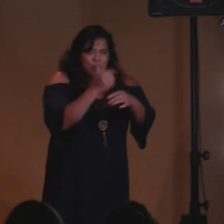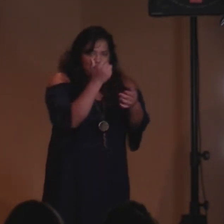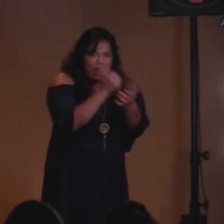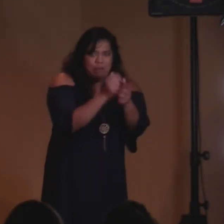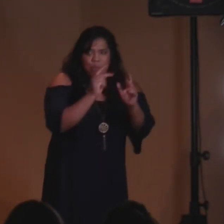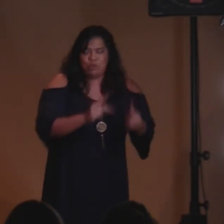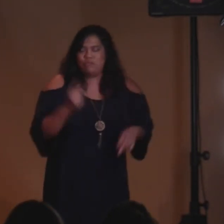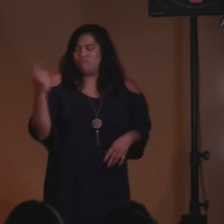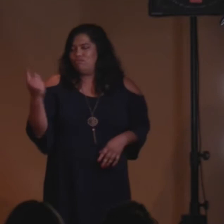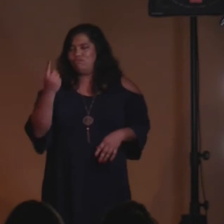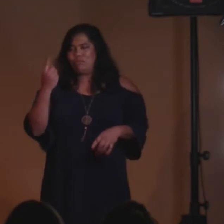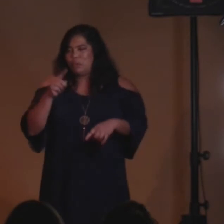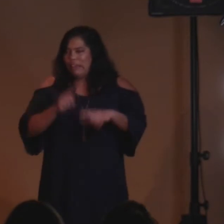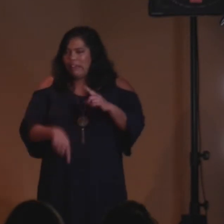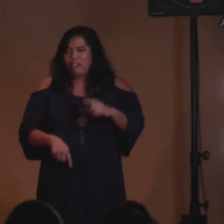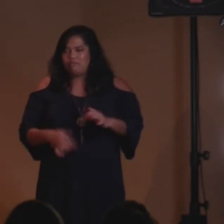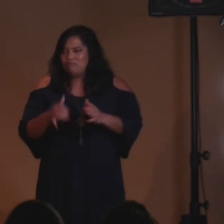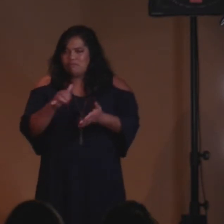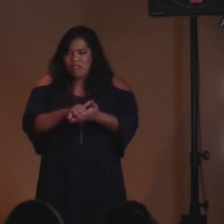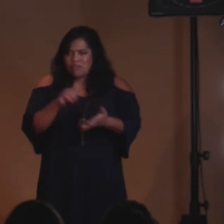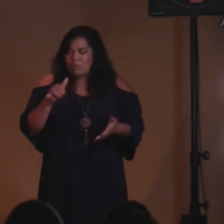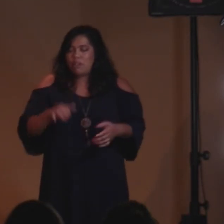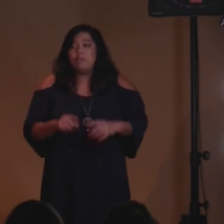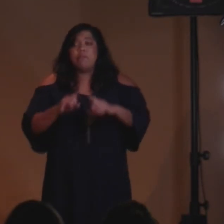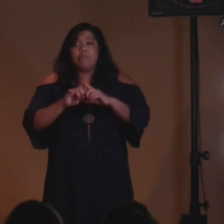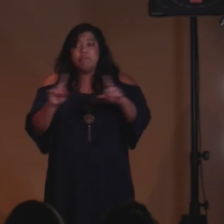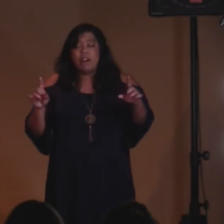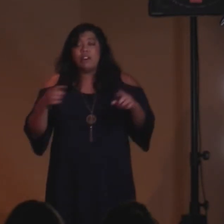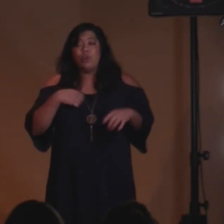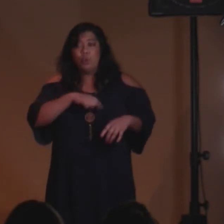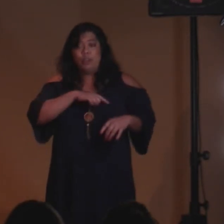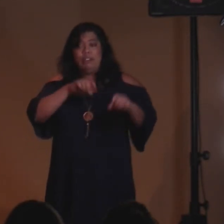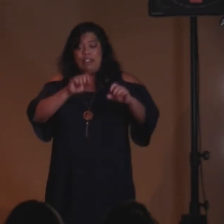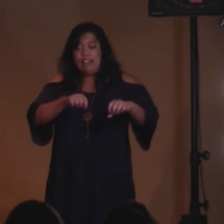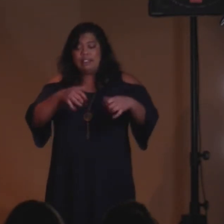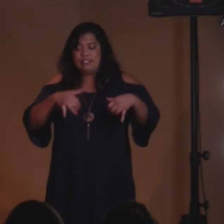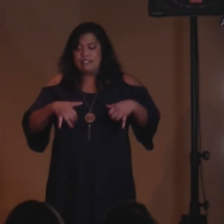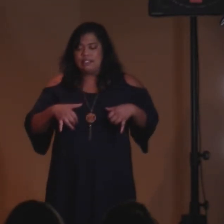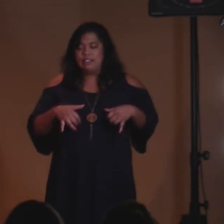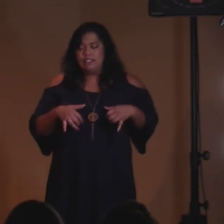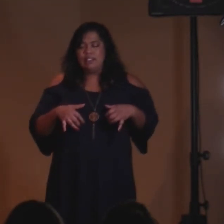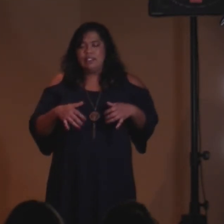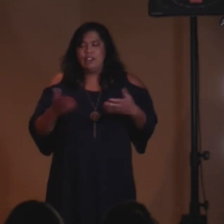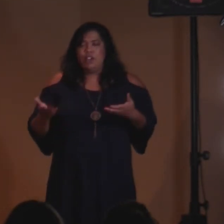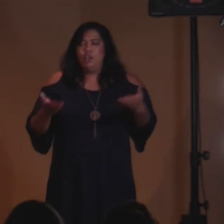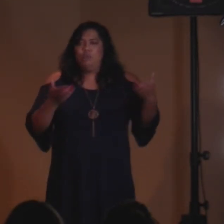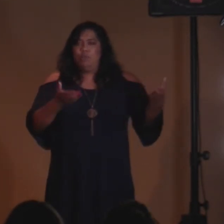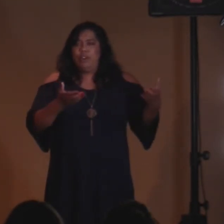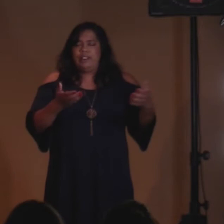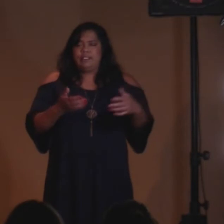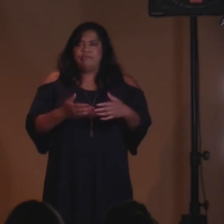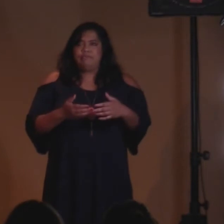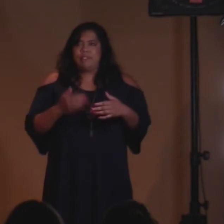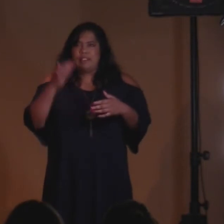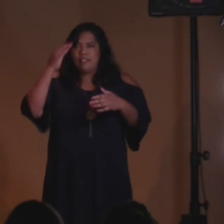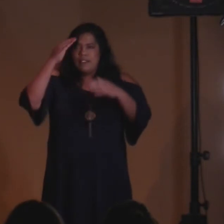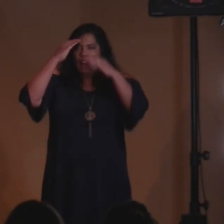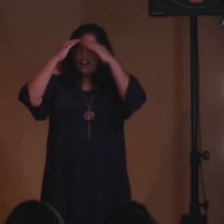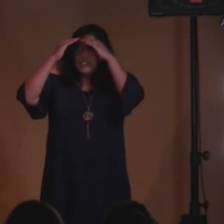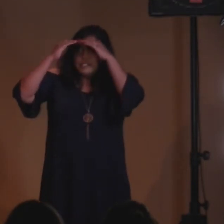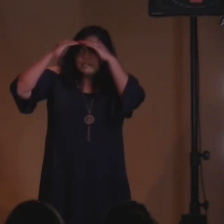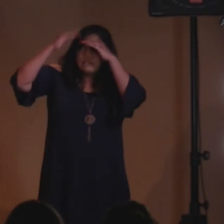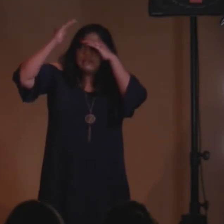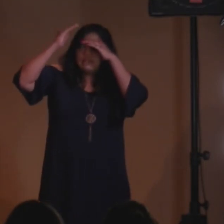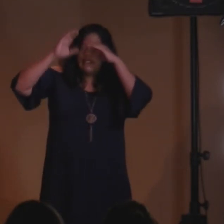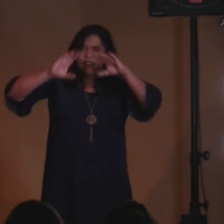the time. And yet, we can bring more conscious, active love